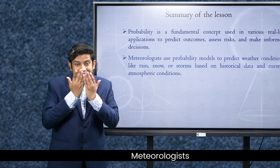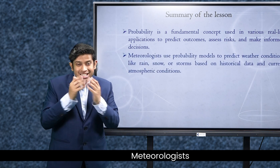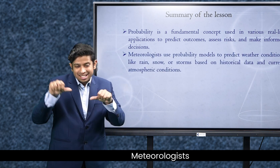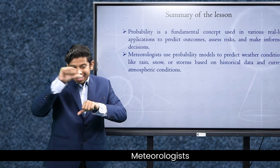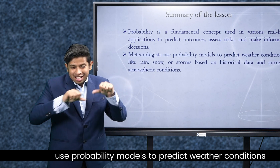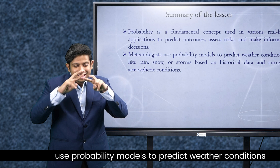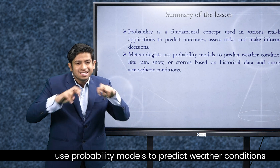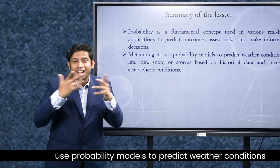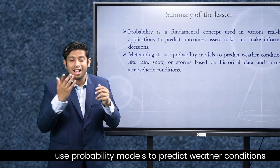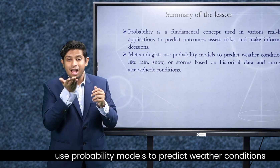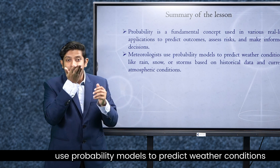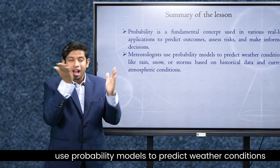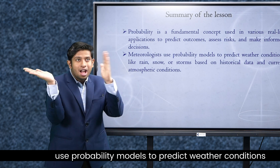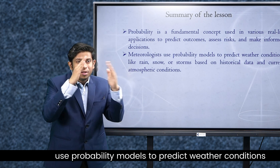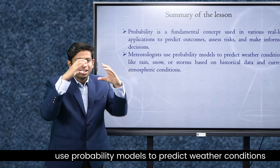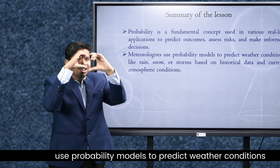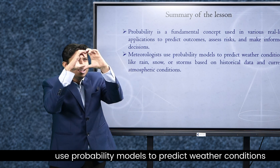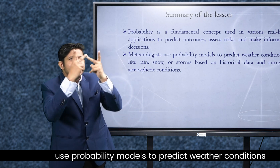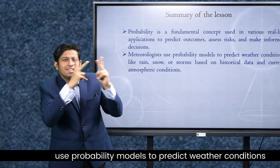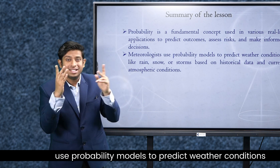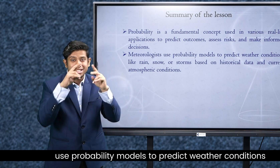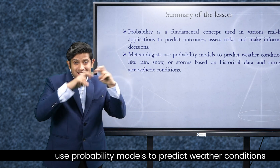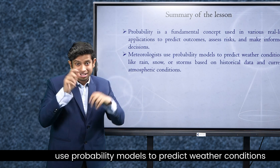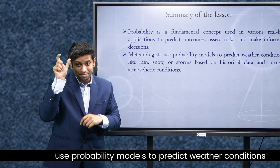Meteorologists use probability models to predict weather conditions